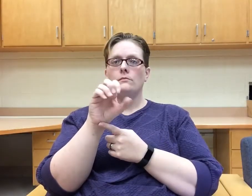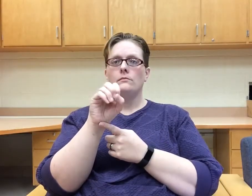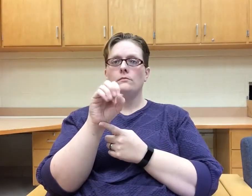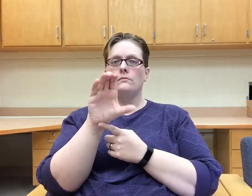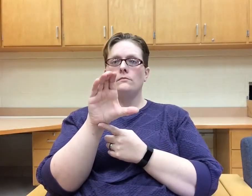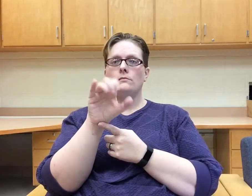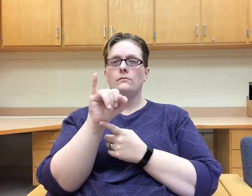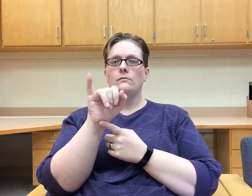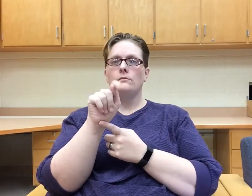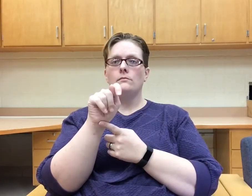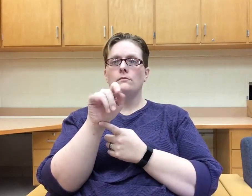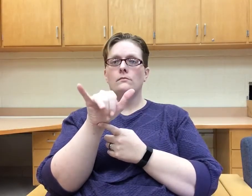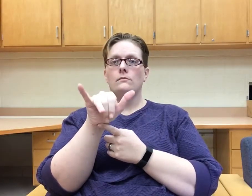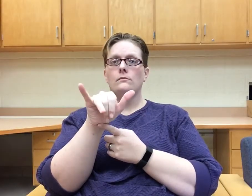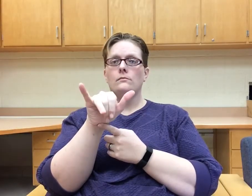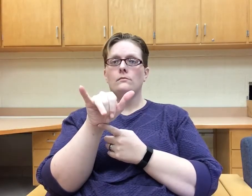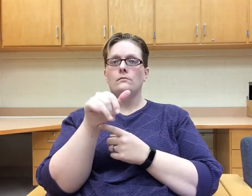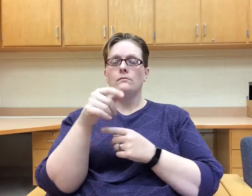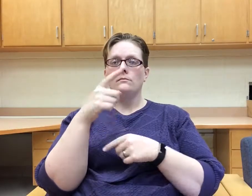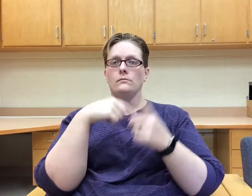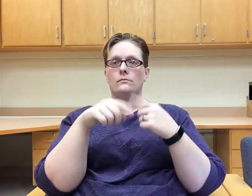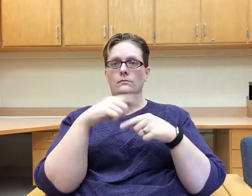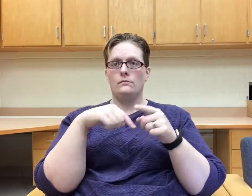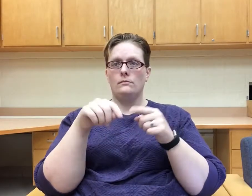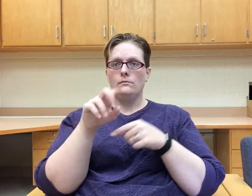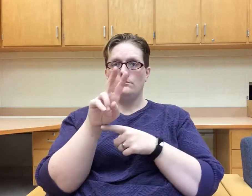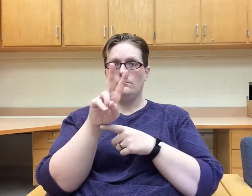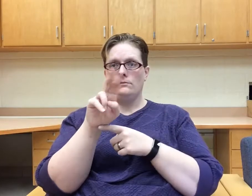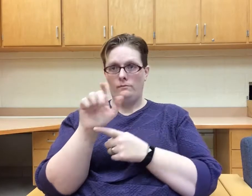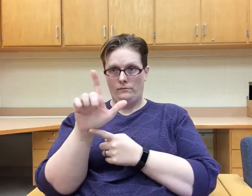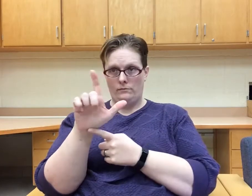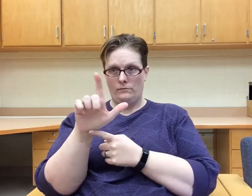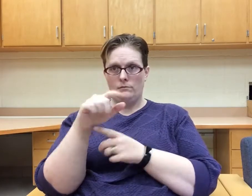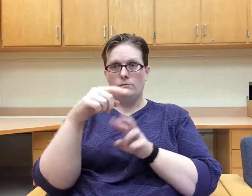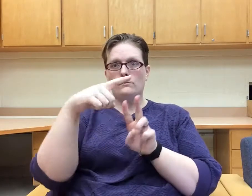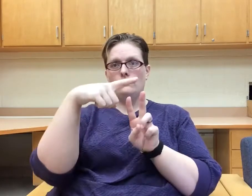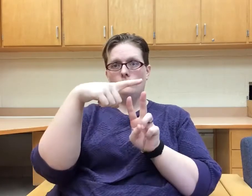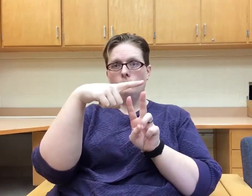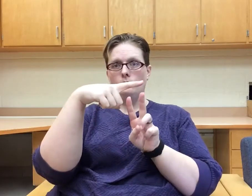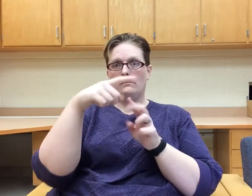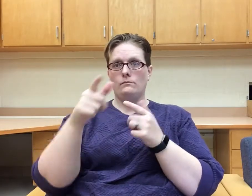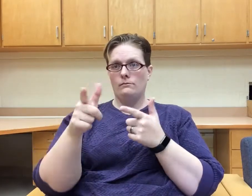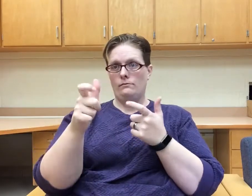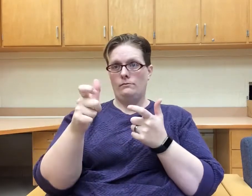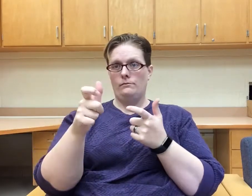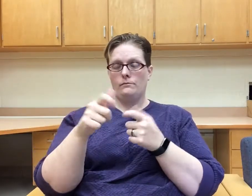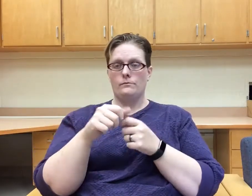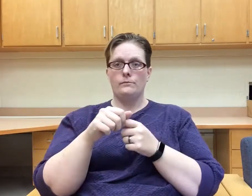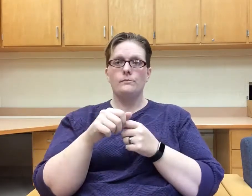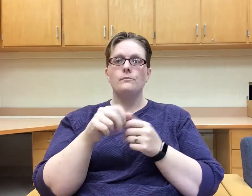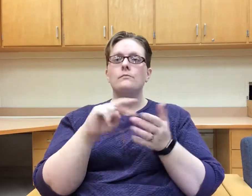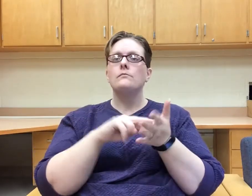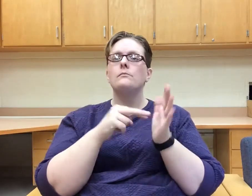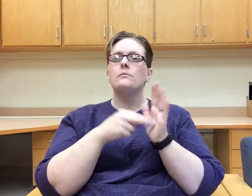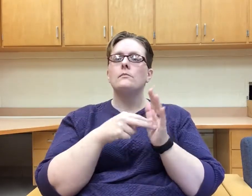The word velocity, that we sign it a few different ways. Those are all